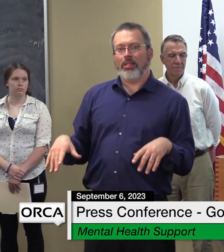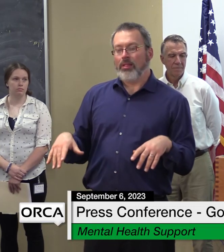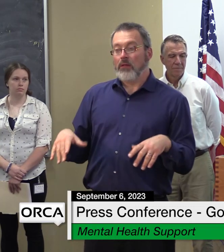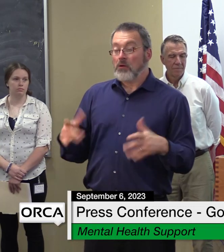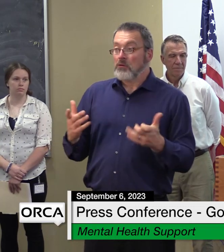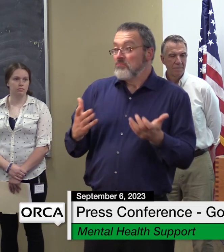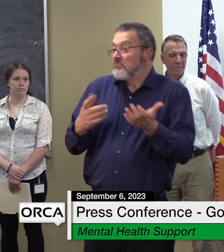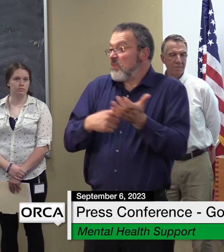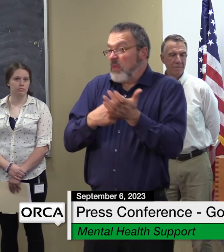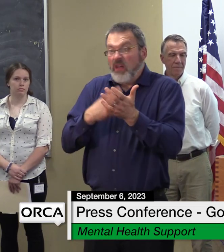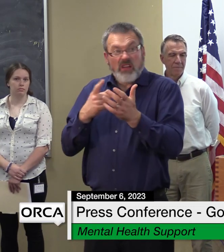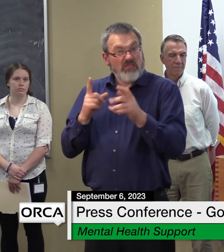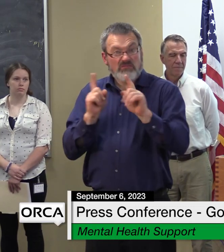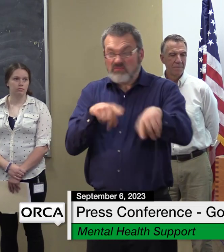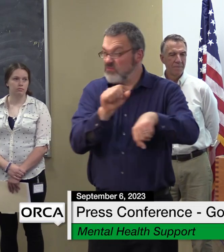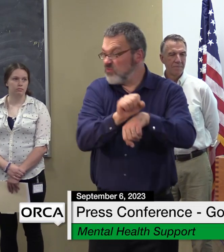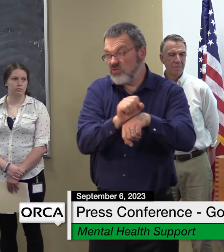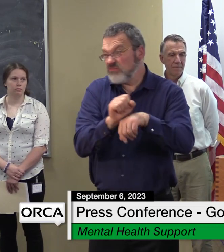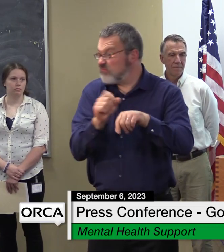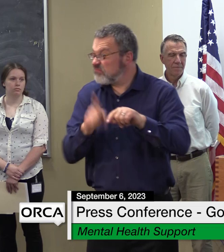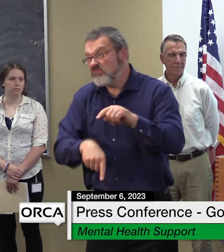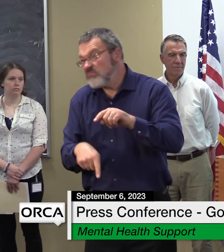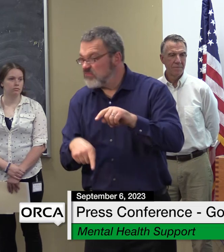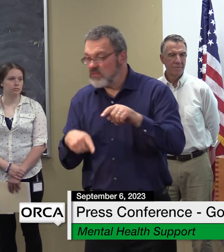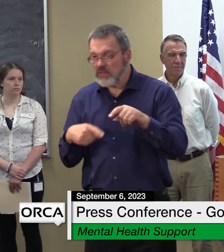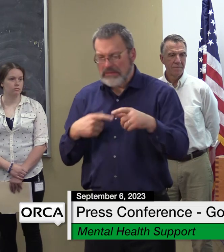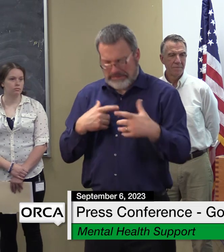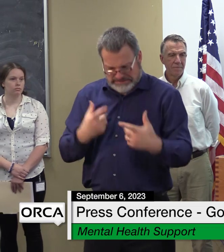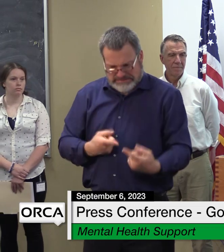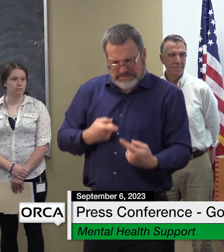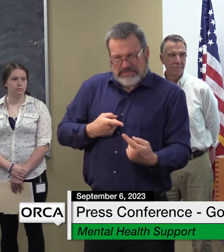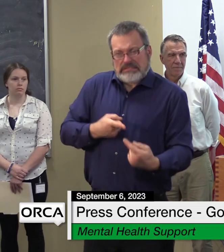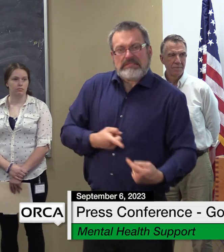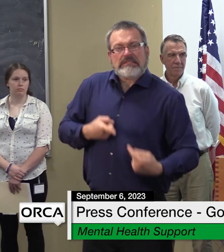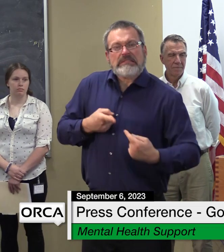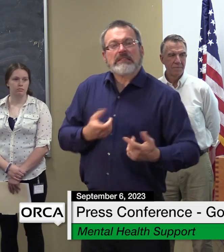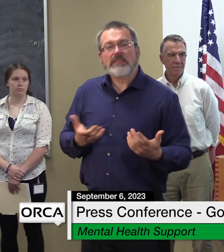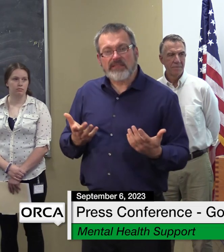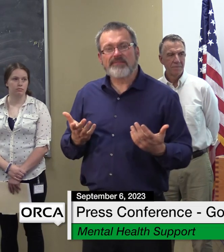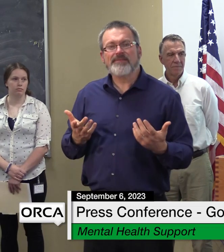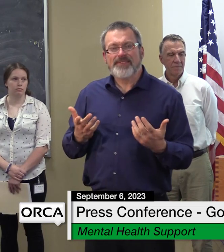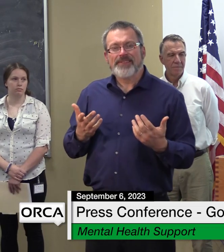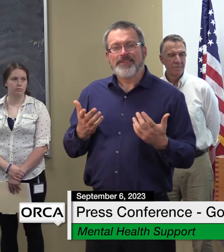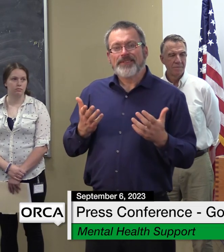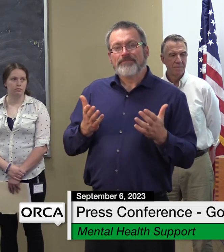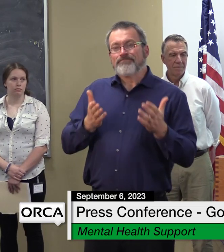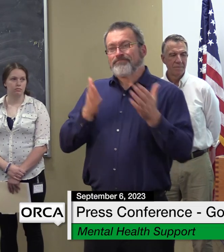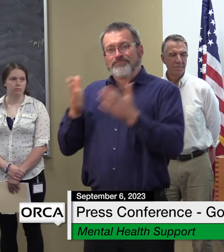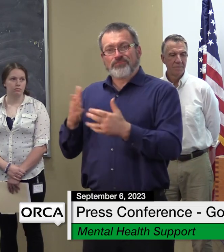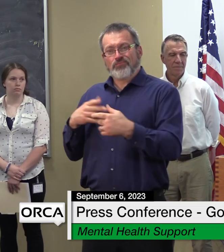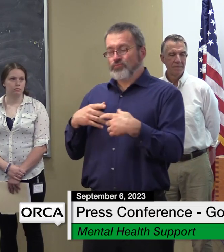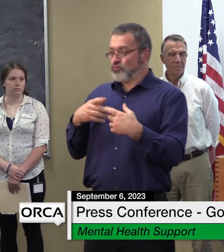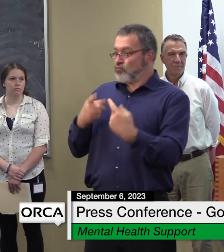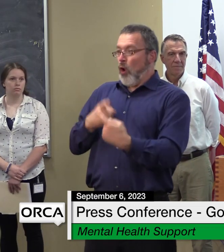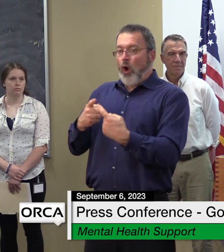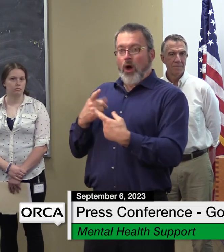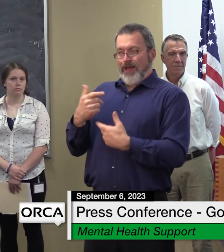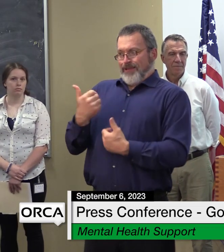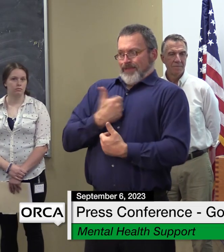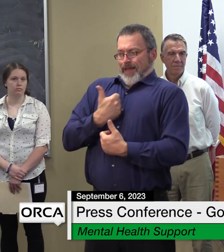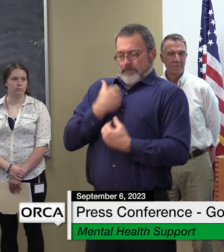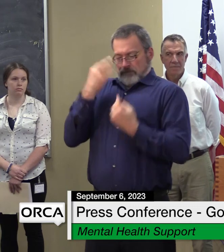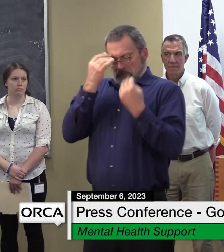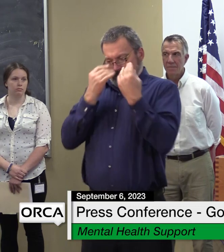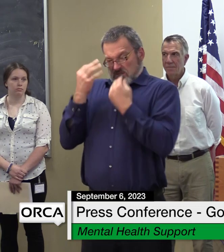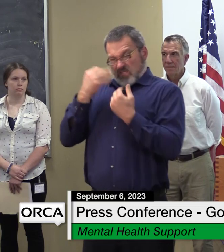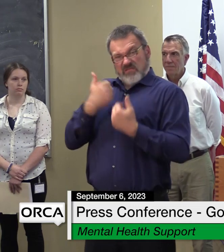And at times, these struggles can come with thoughts of suicide. Please know that there are resources available to support